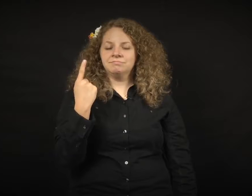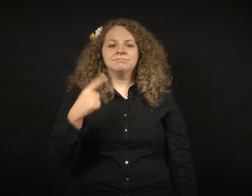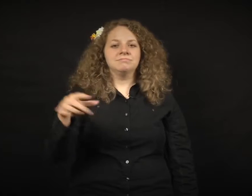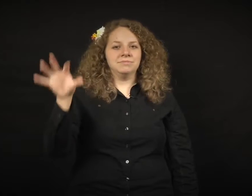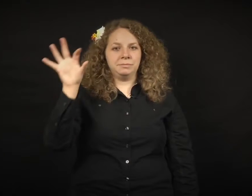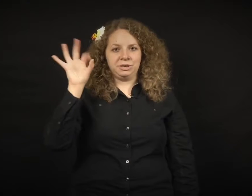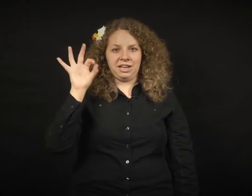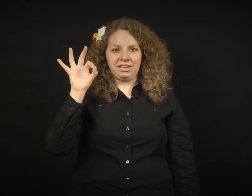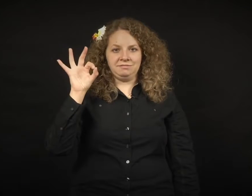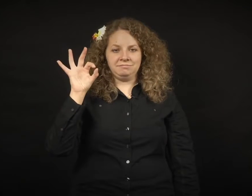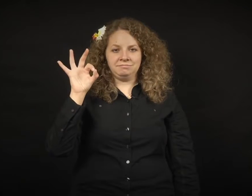number